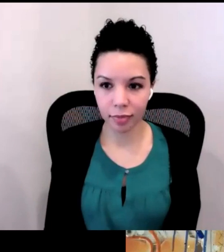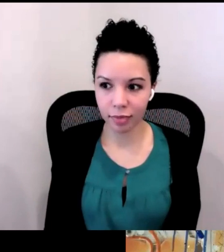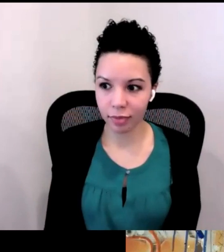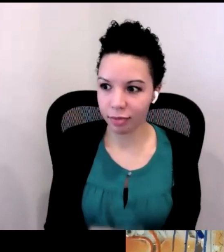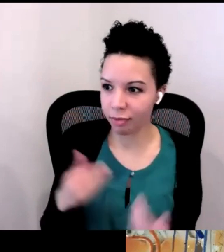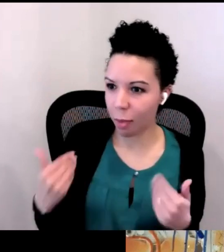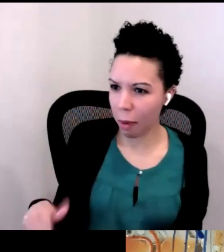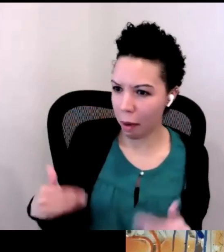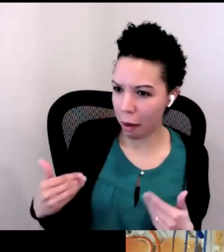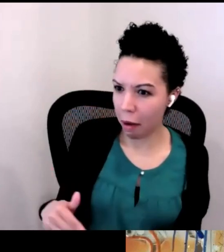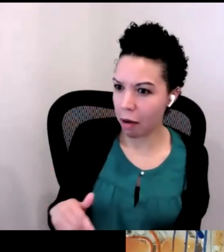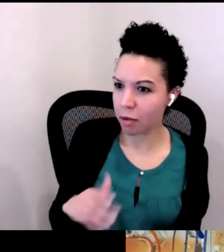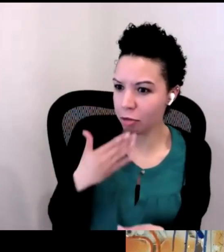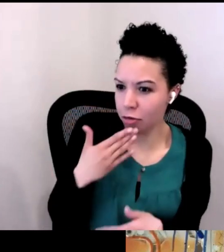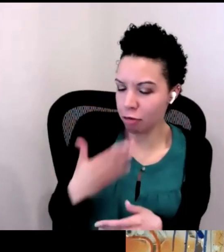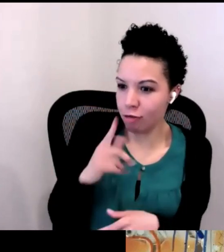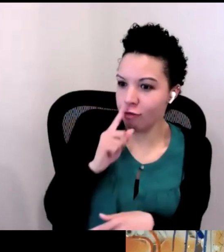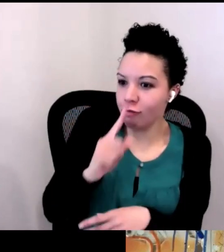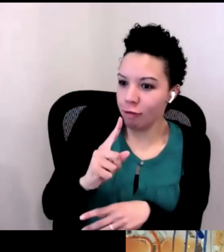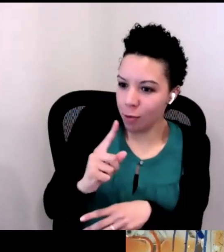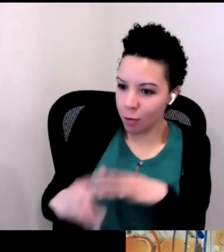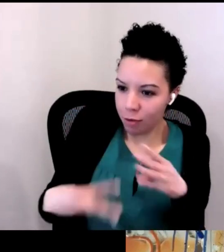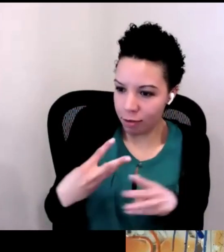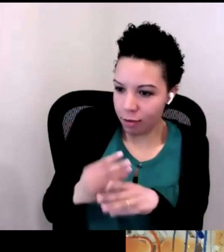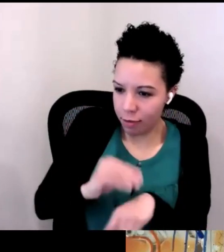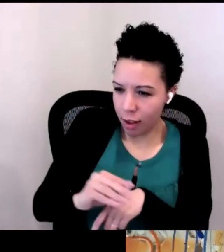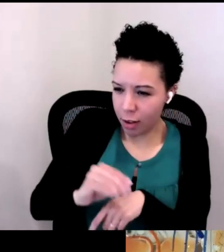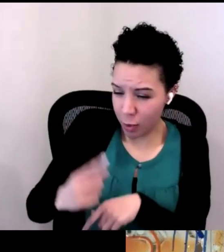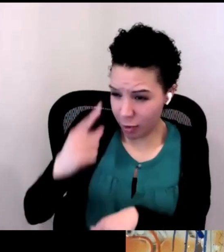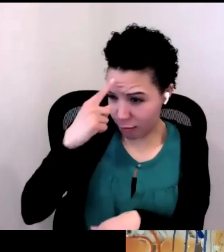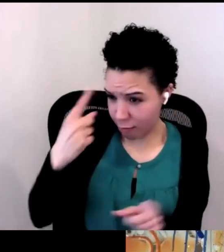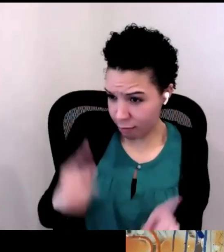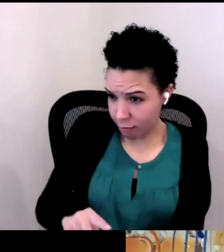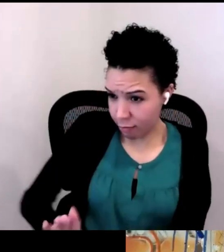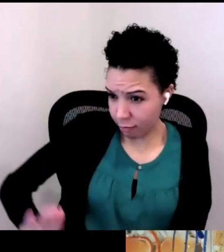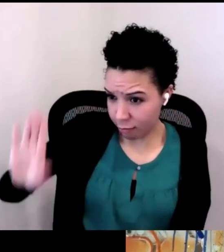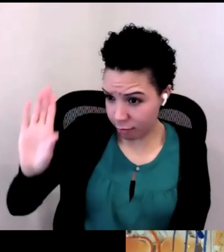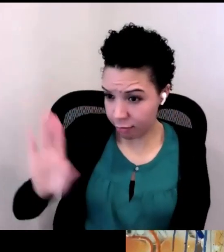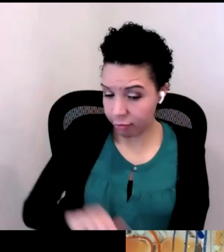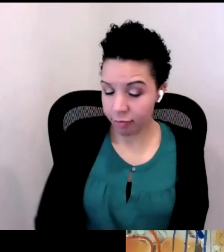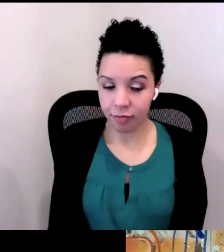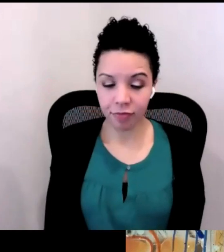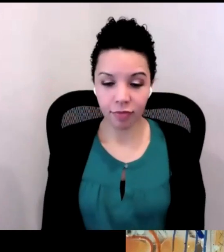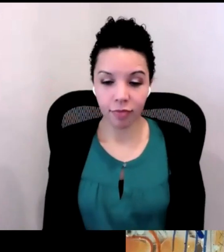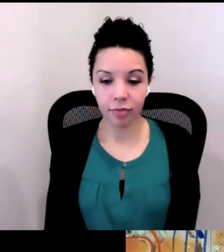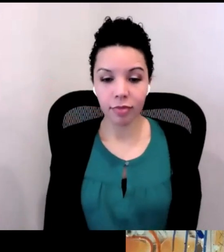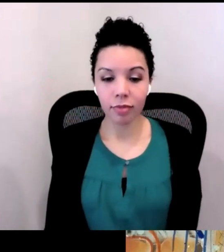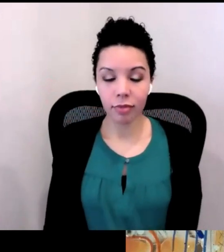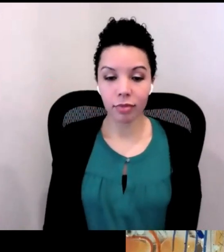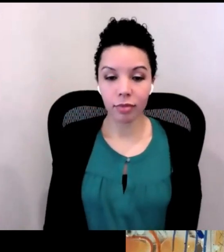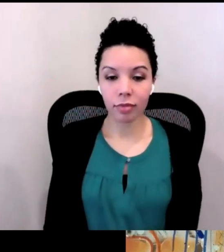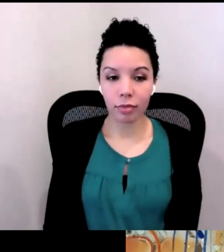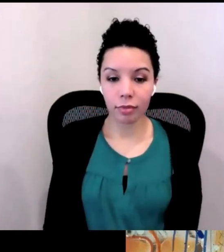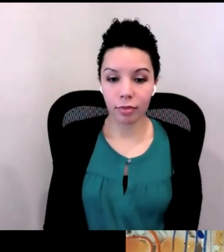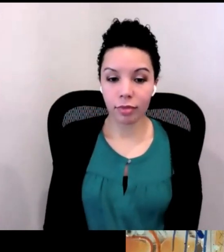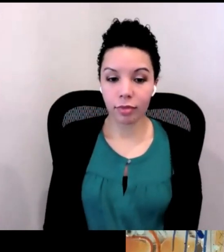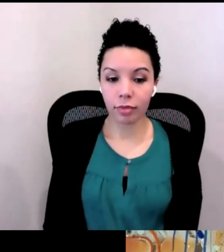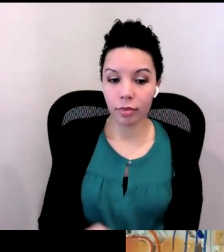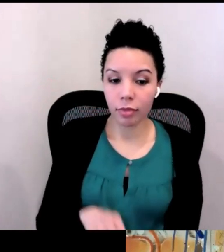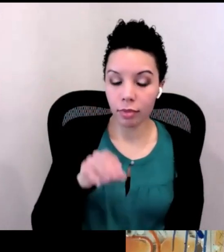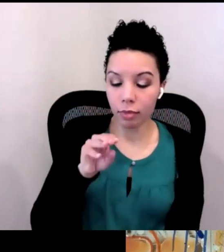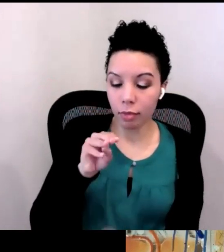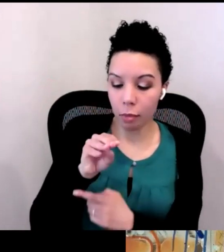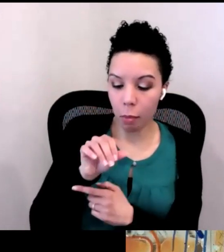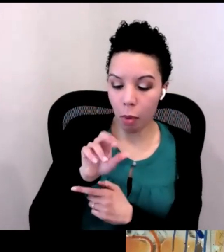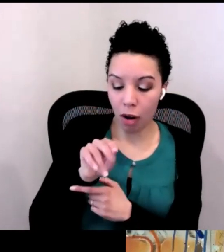now from Marnie. I want to see all the hands because this is what it's all about. So she said to use hi instead of what?